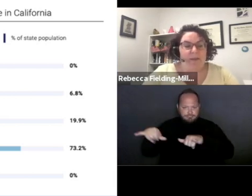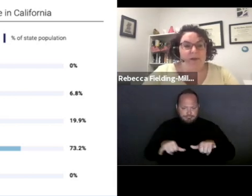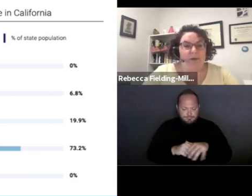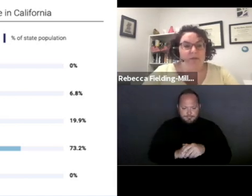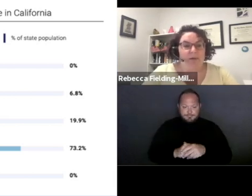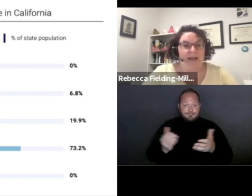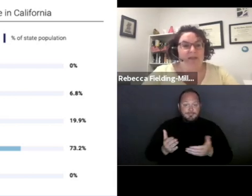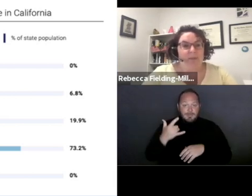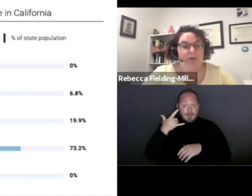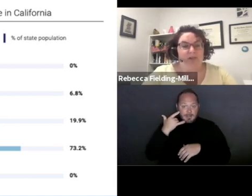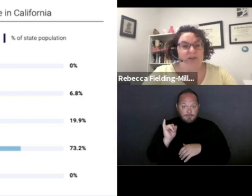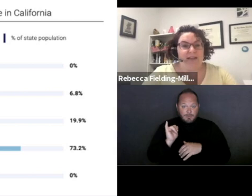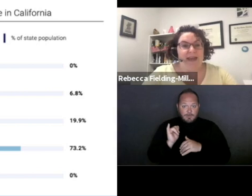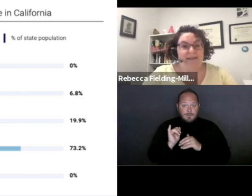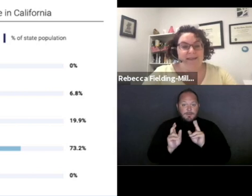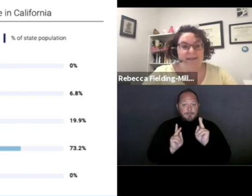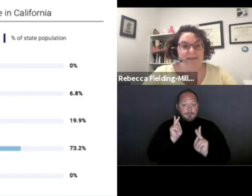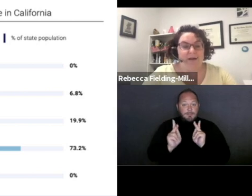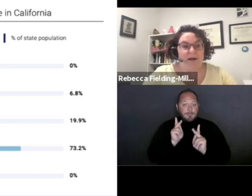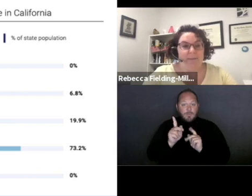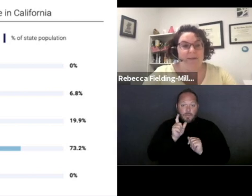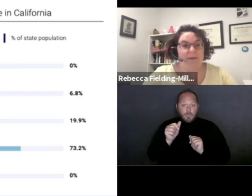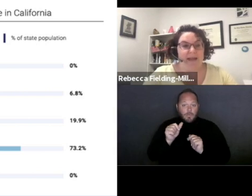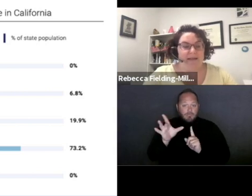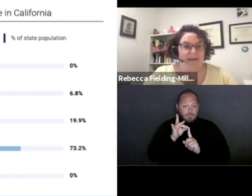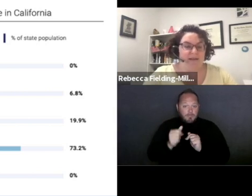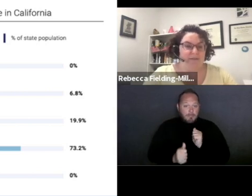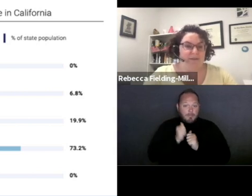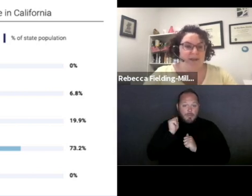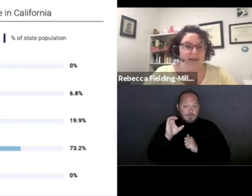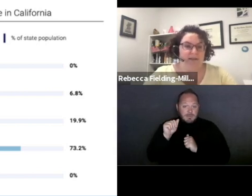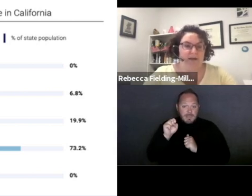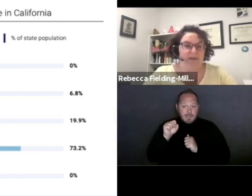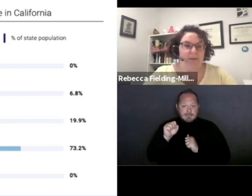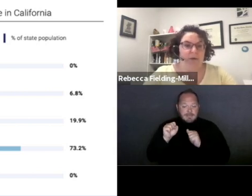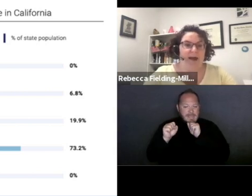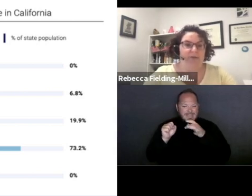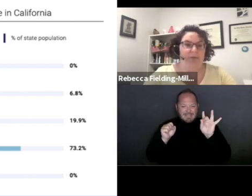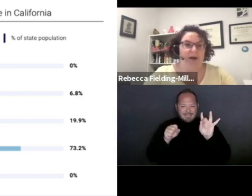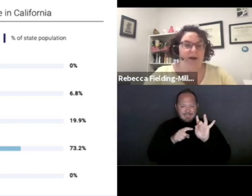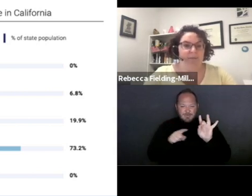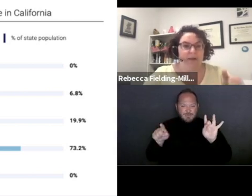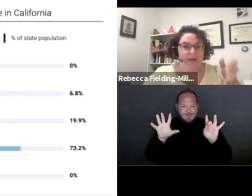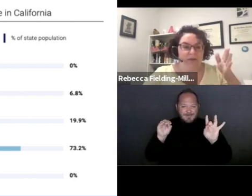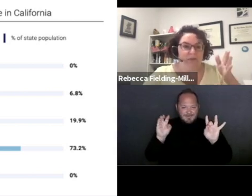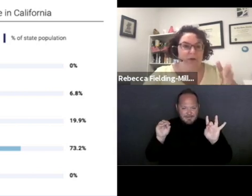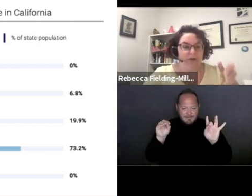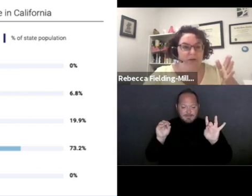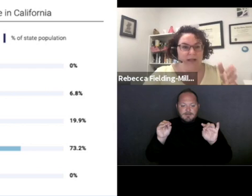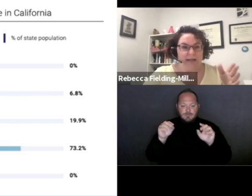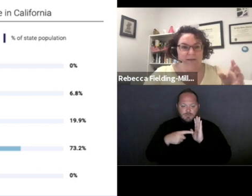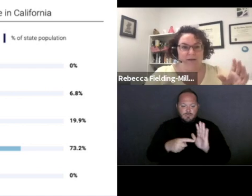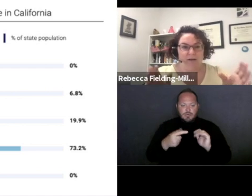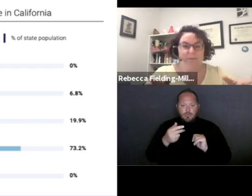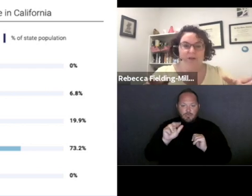the people who have really had the most cases are people 18 to 50. These are some graphs where there's a